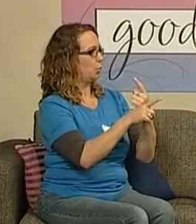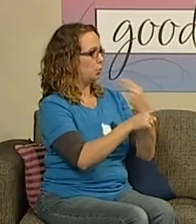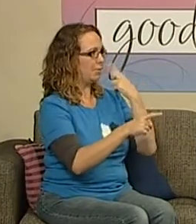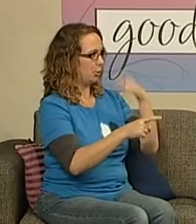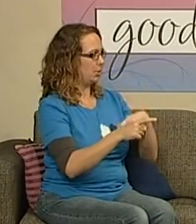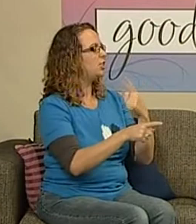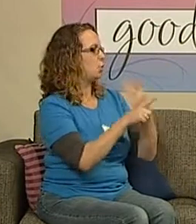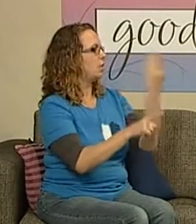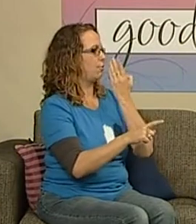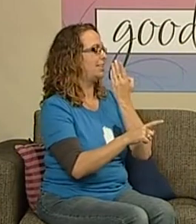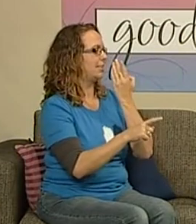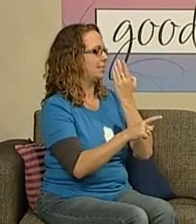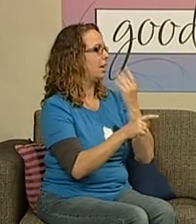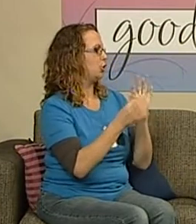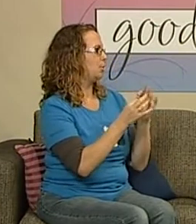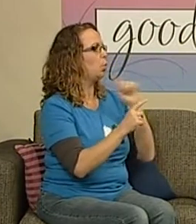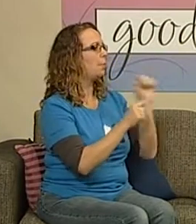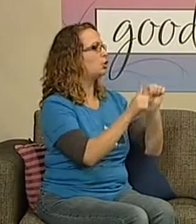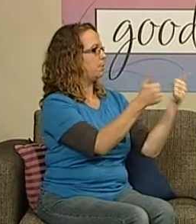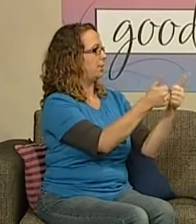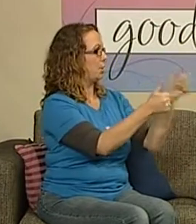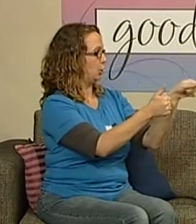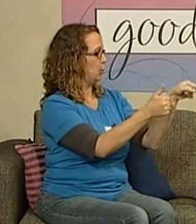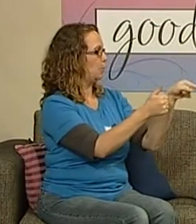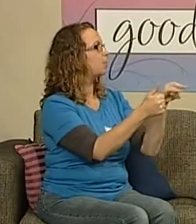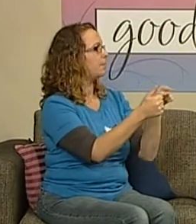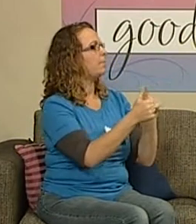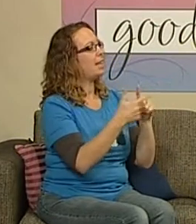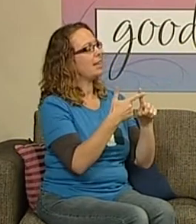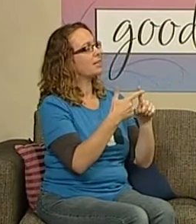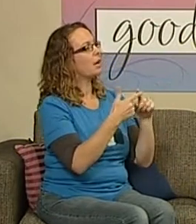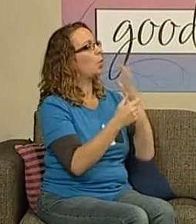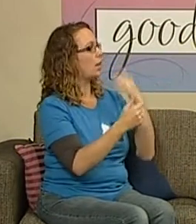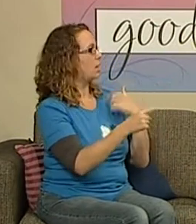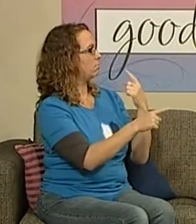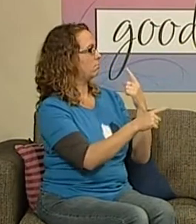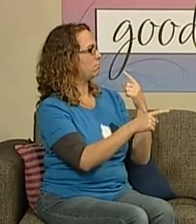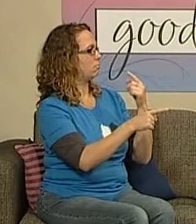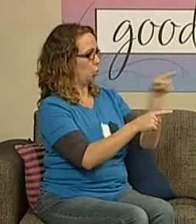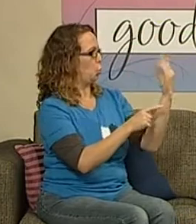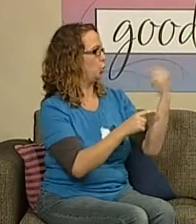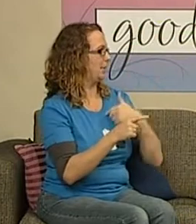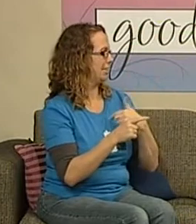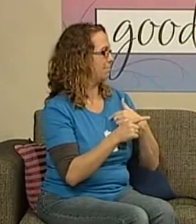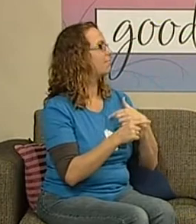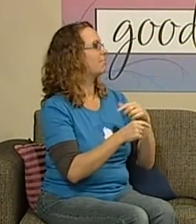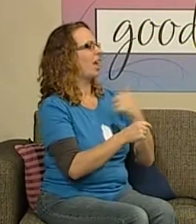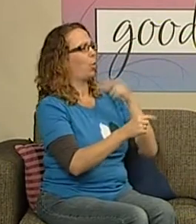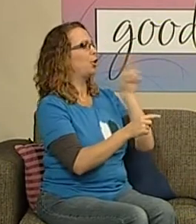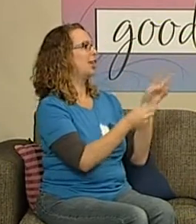Good question. You would talk directly to the deaf person and look at the deaf person. The interpreter would generally sit beside the doctor, or like Nichola sitting